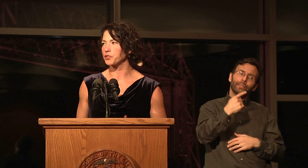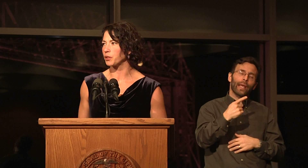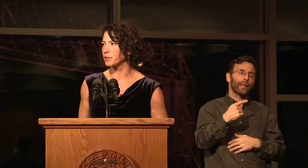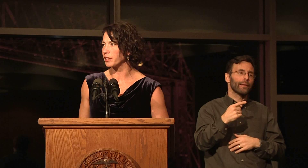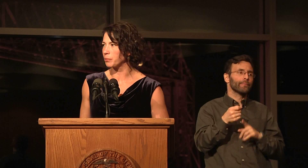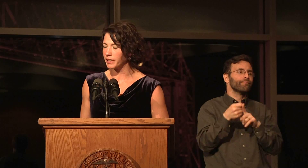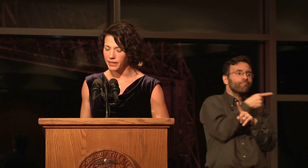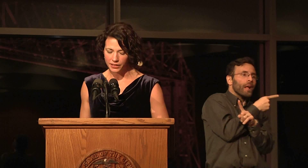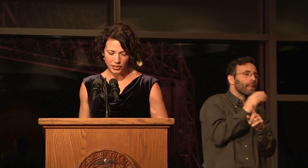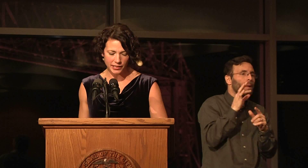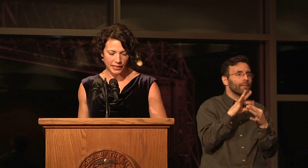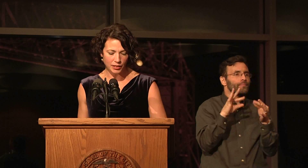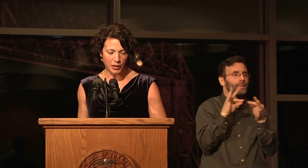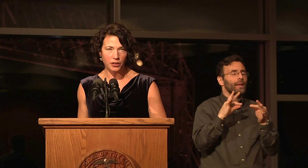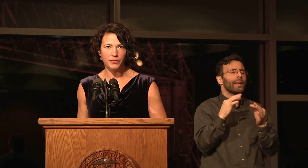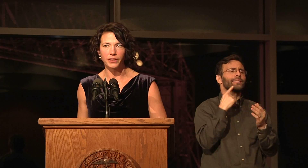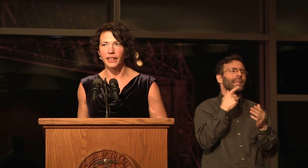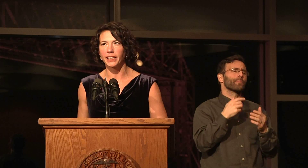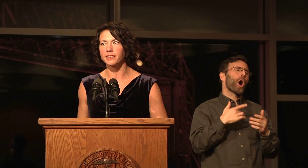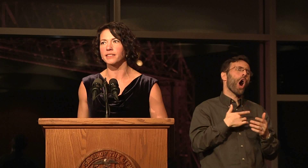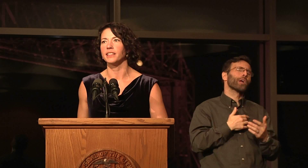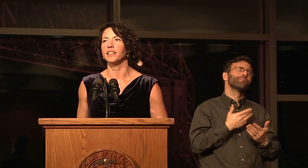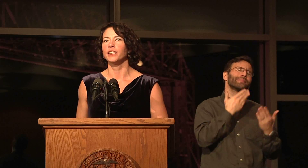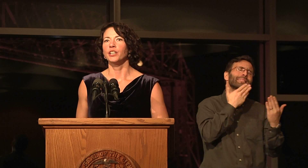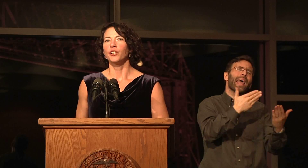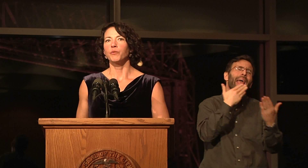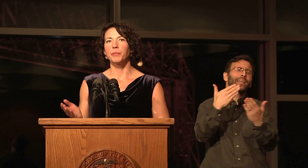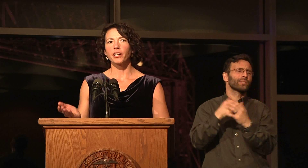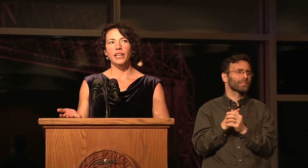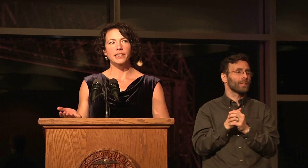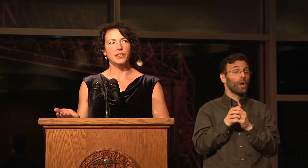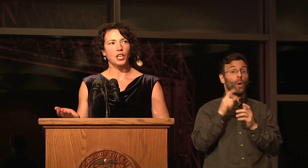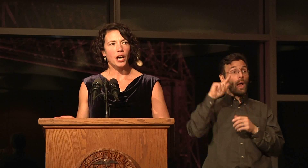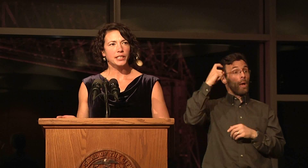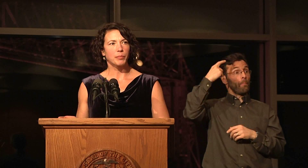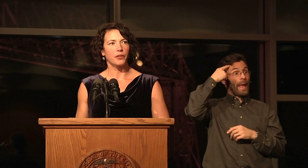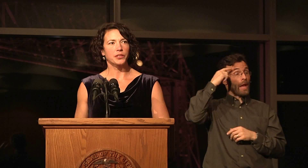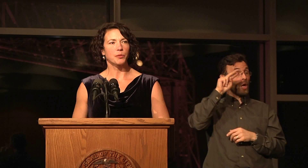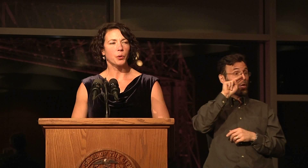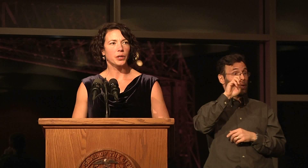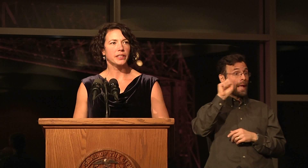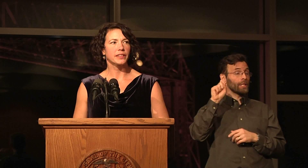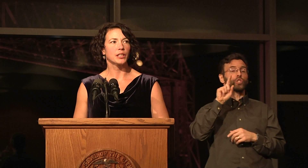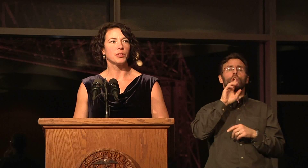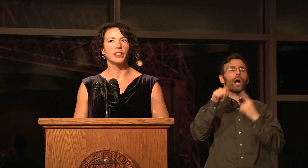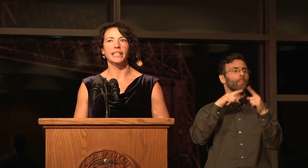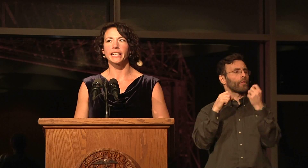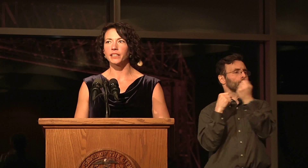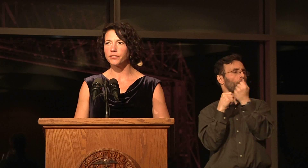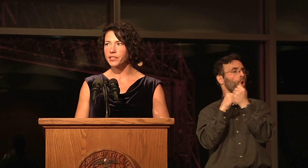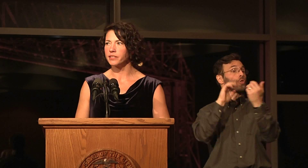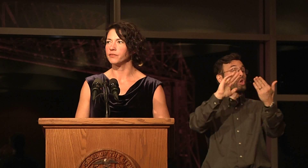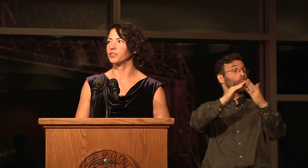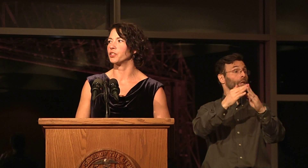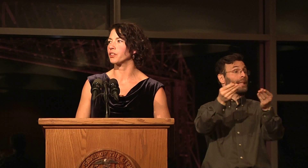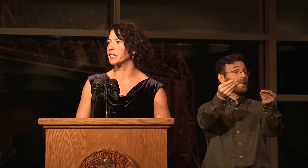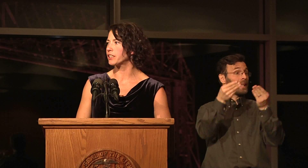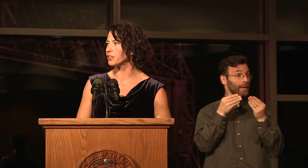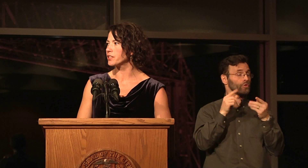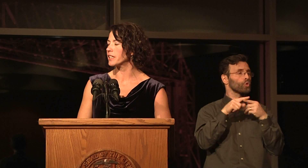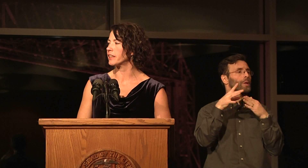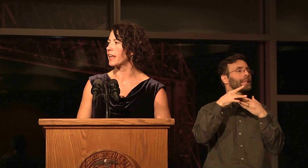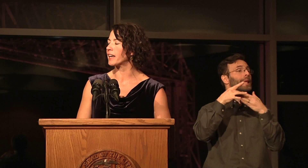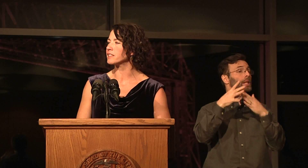go off script a little bit and just say some heartfelt thanks. When Mayor Ness has talked about the support that the community gives to